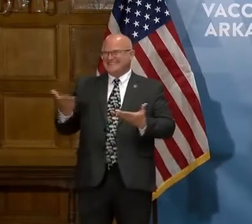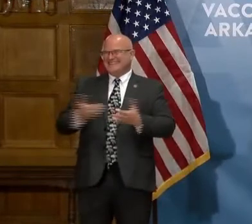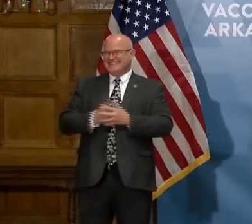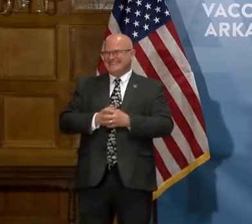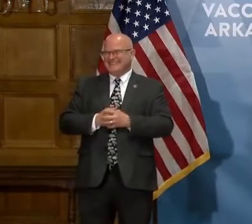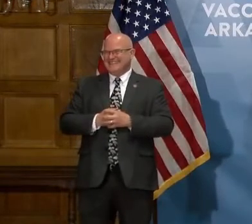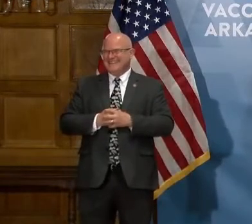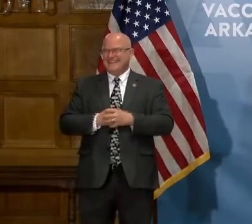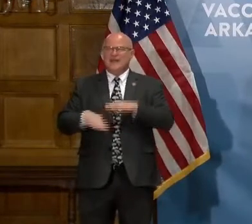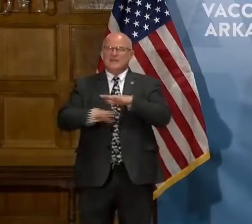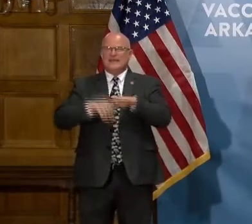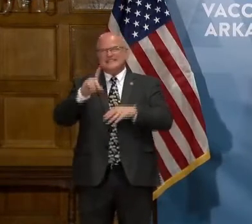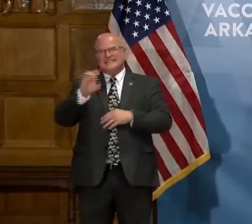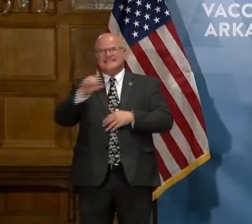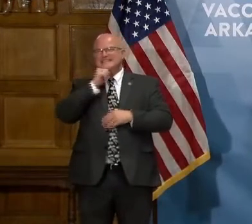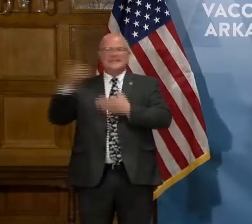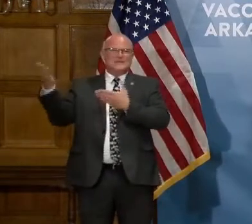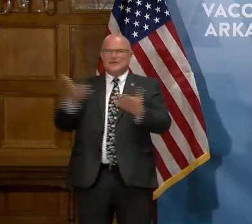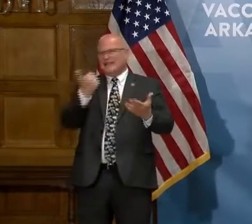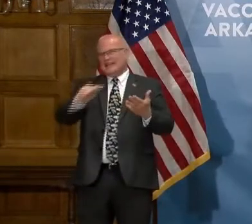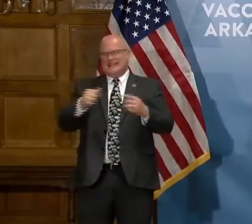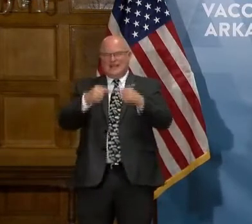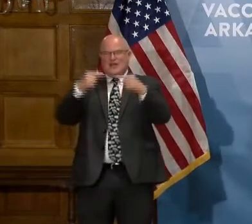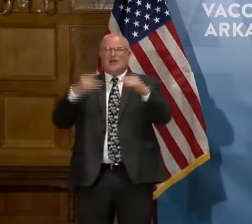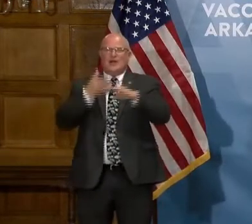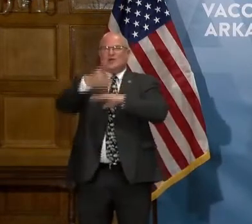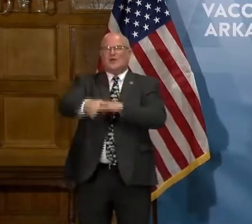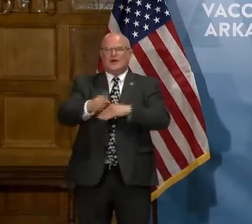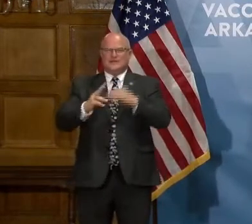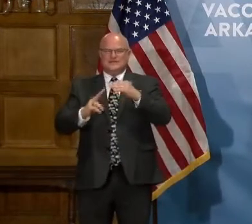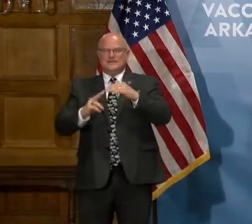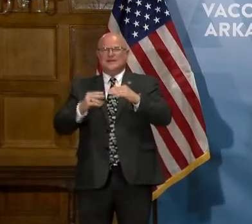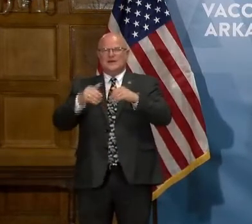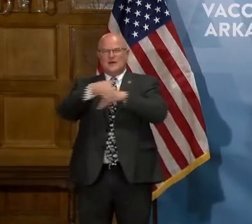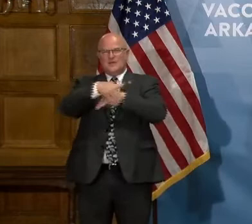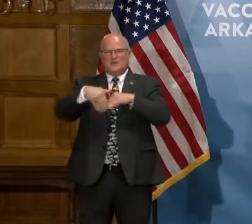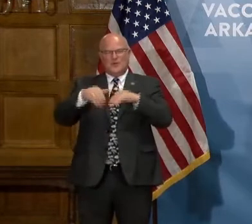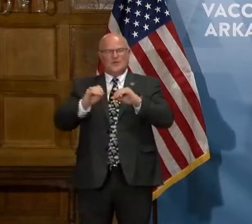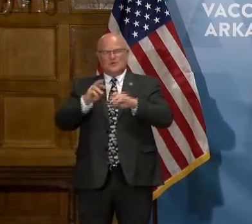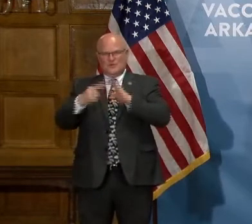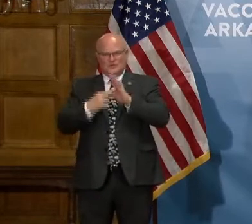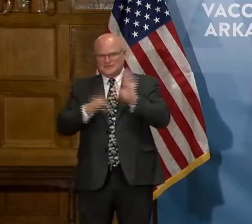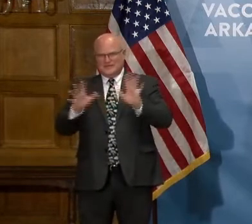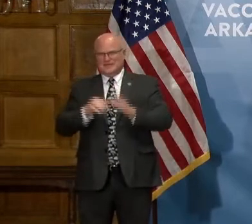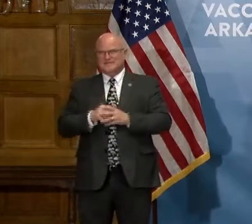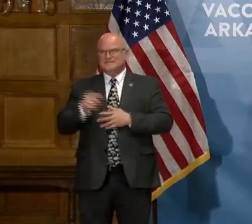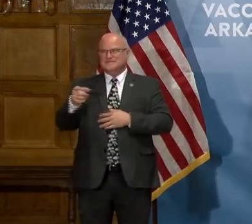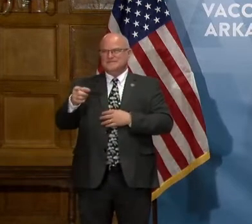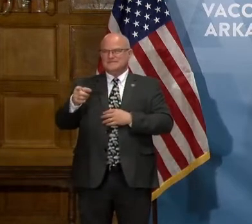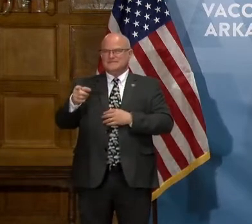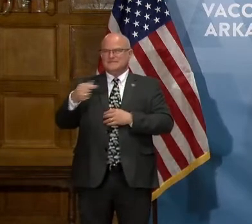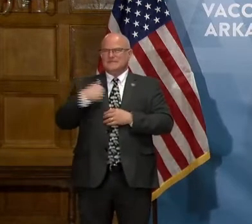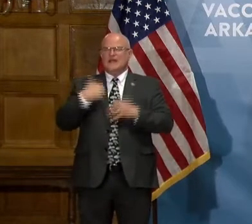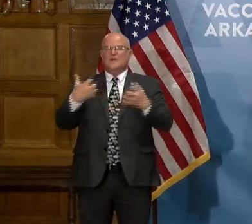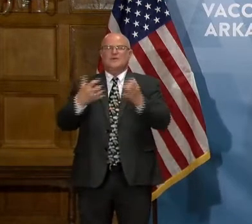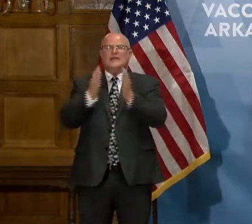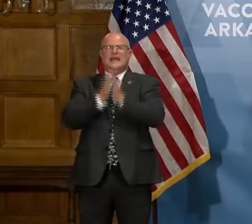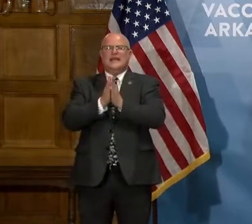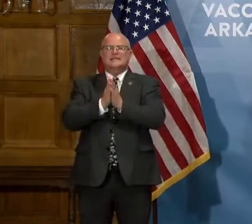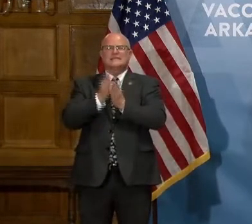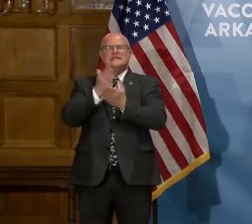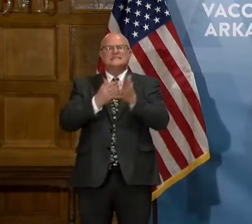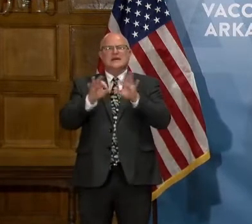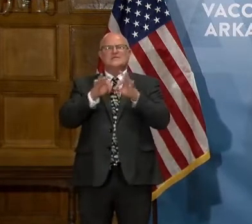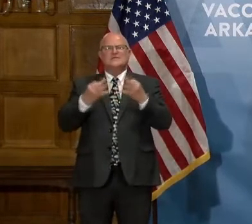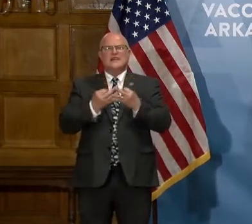are based in D.C., so we did not break any cross-border quarantine rules. Let's just be very clear about that. But I did want to ask you, some families